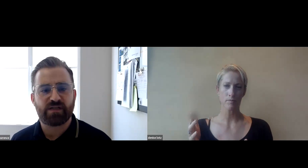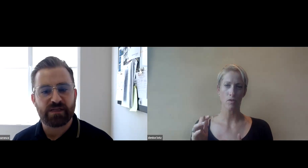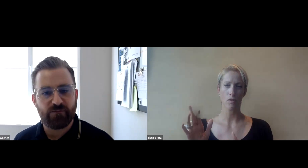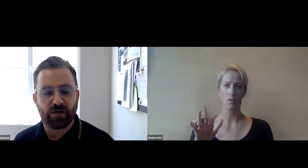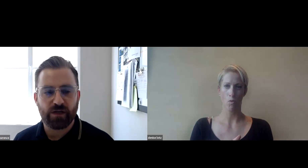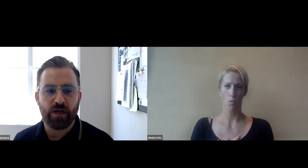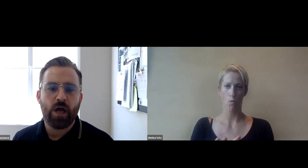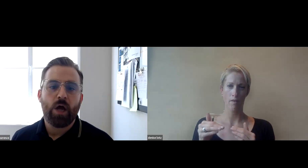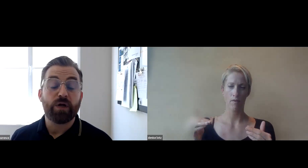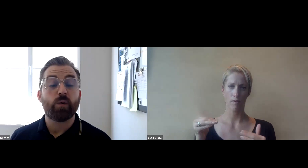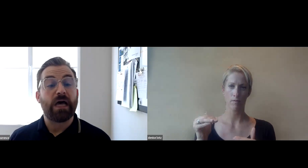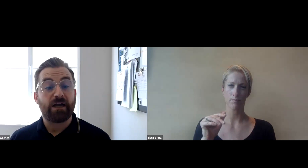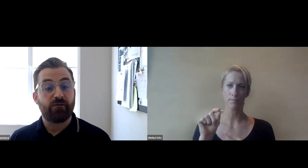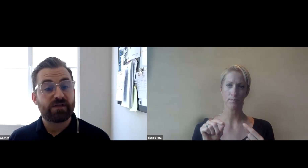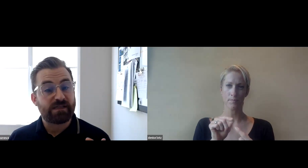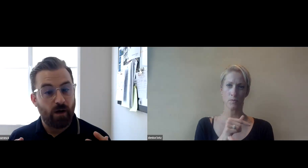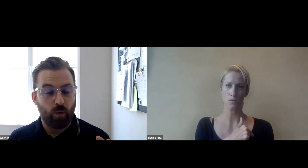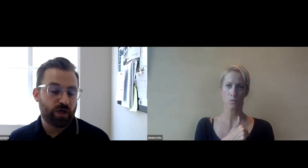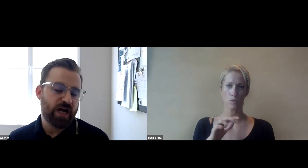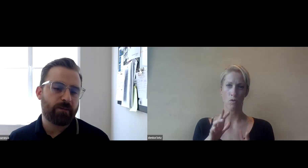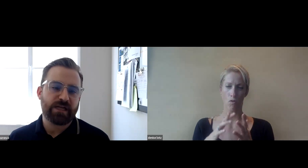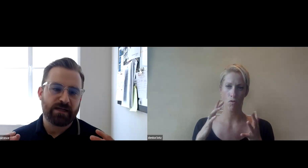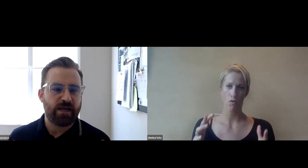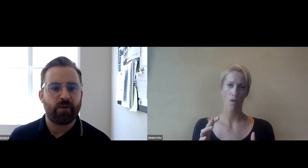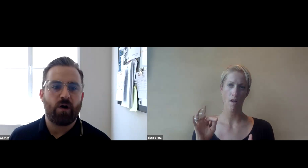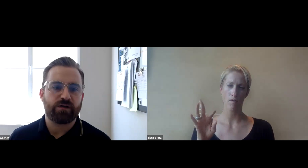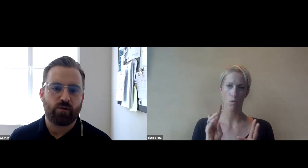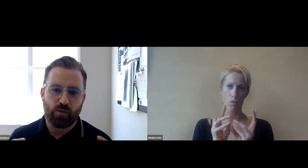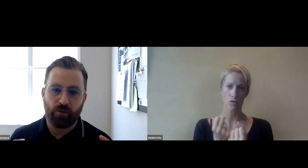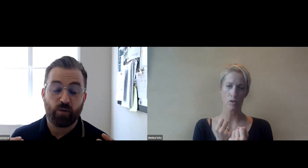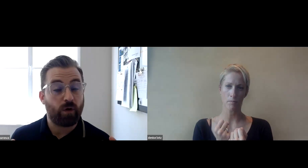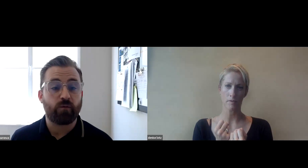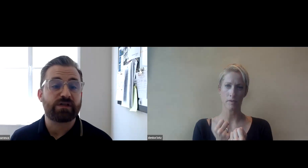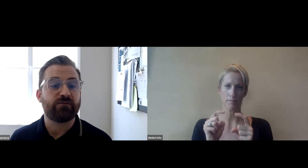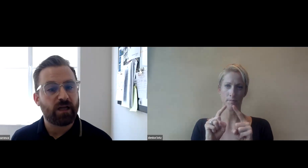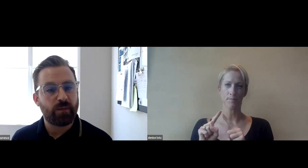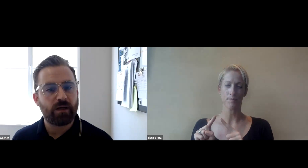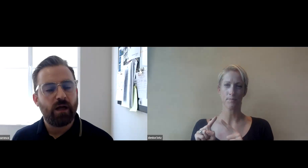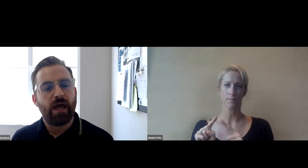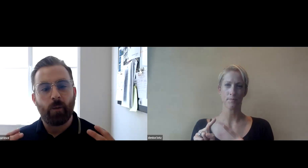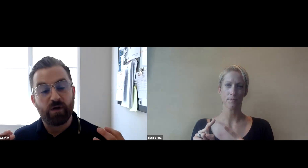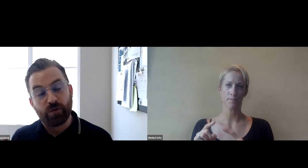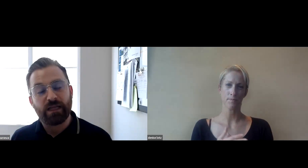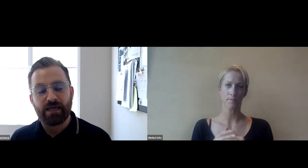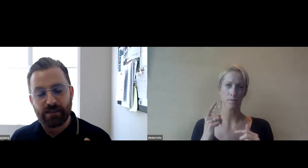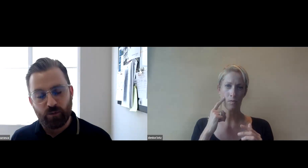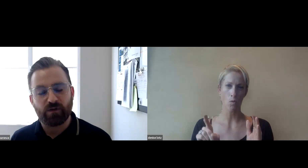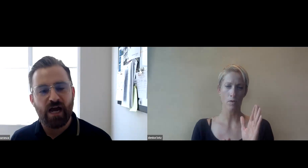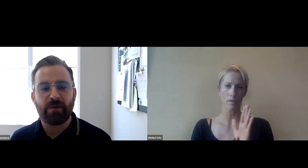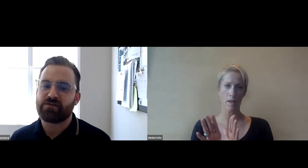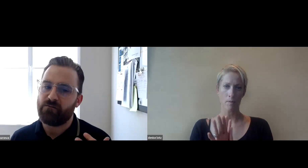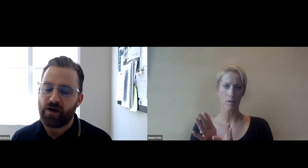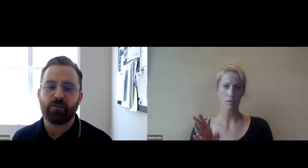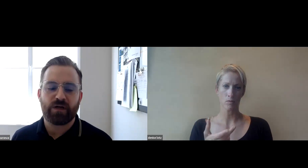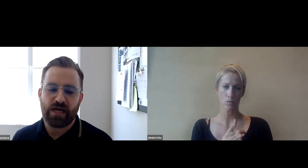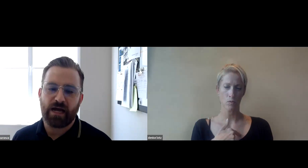our participants specifically, we do a lot of workshops and seminars around workforce development. And we realize in